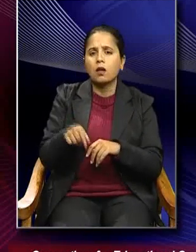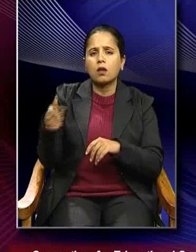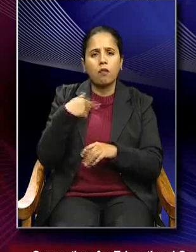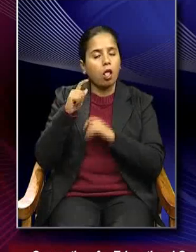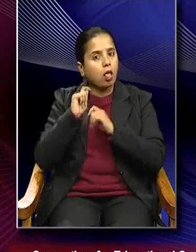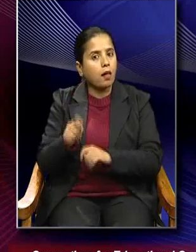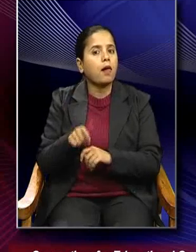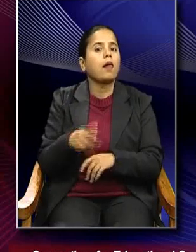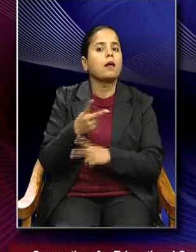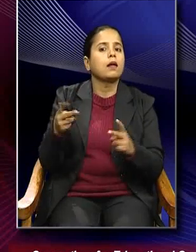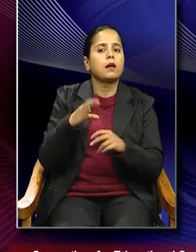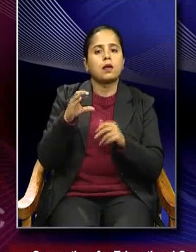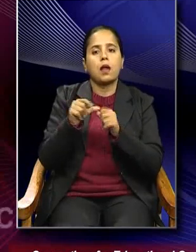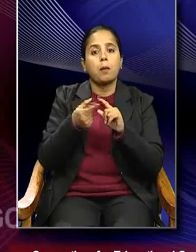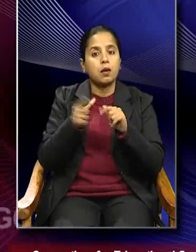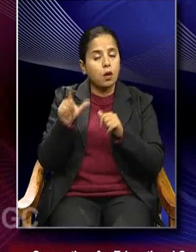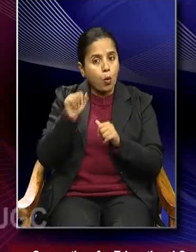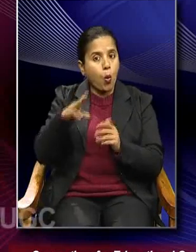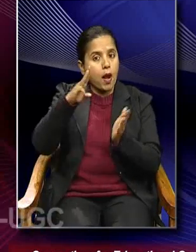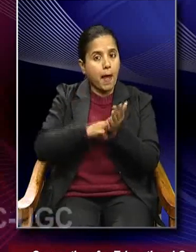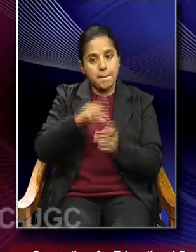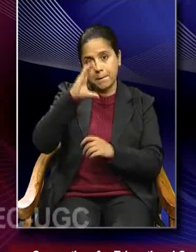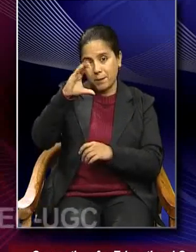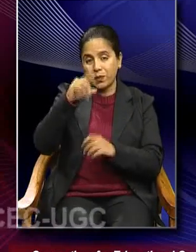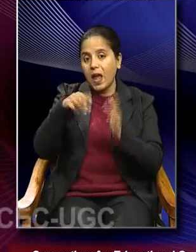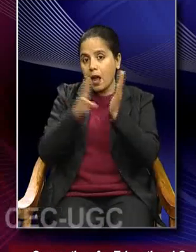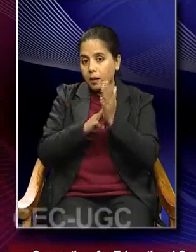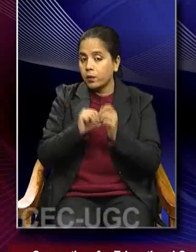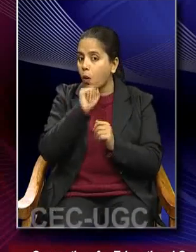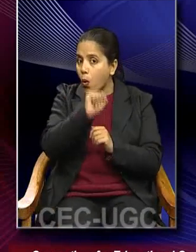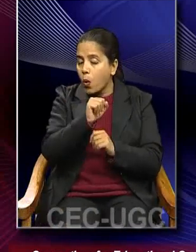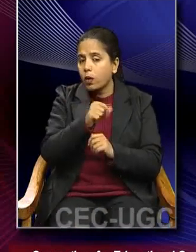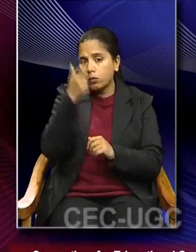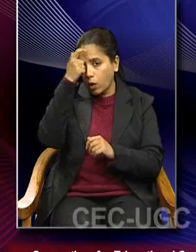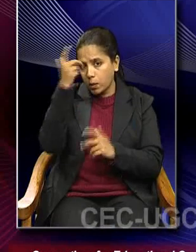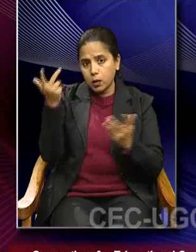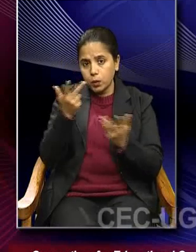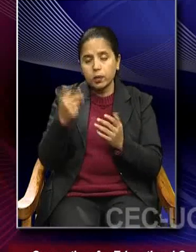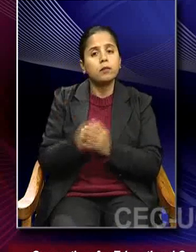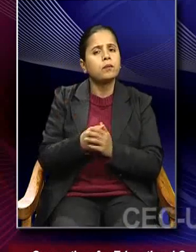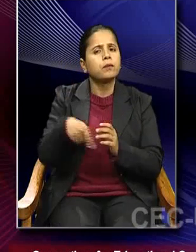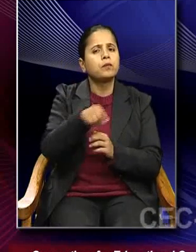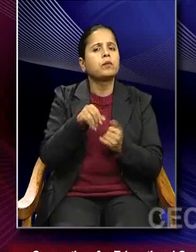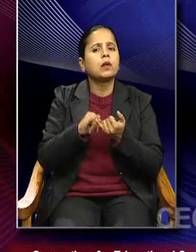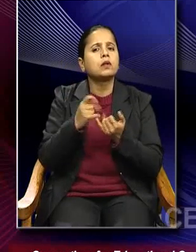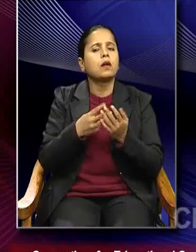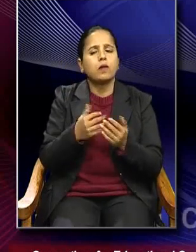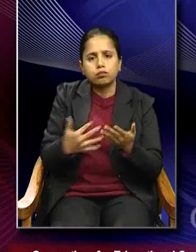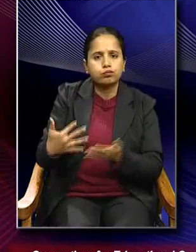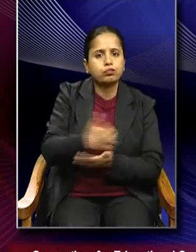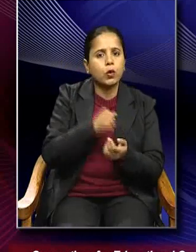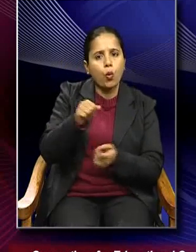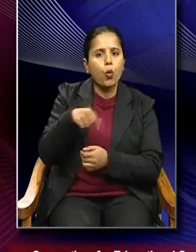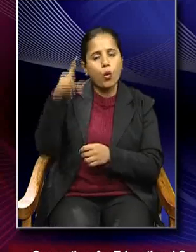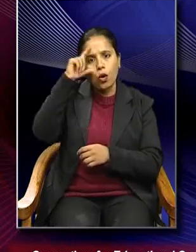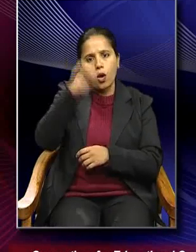with capital M. The problem, according to Mill, is that survey of opinion